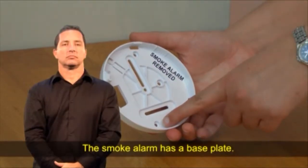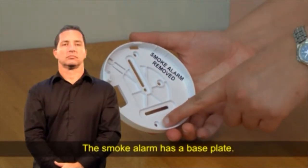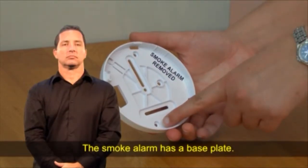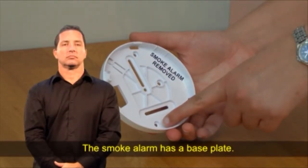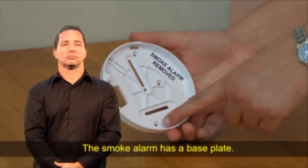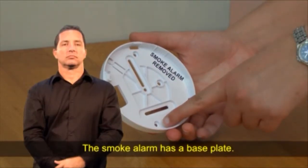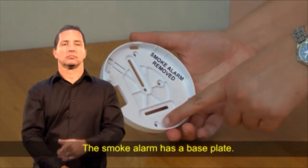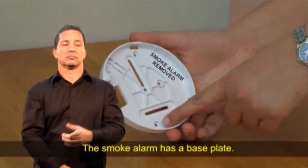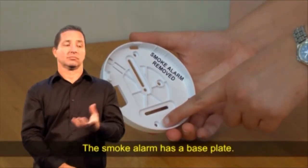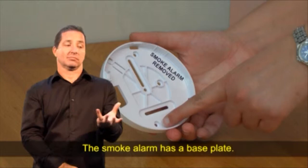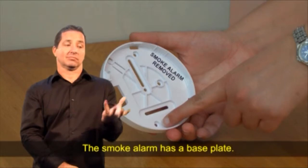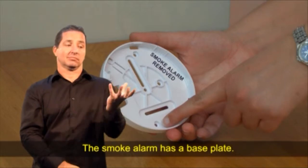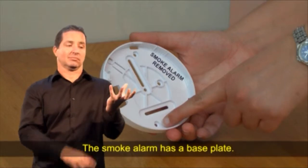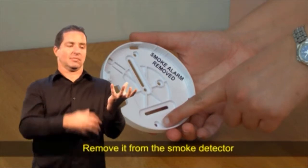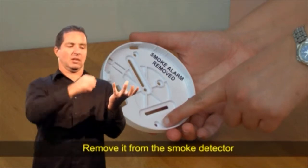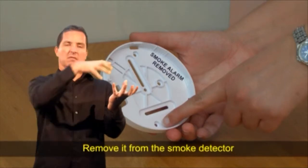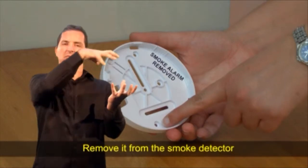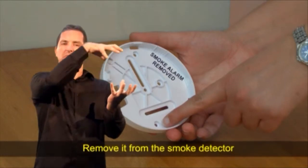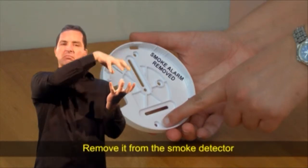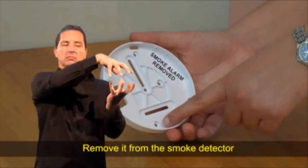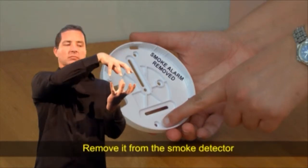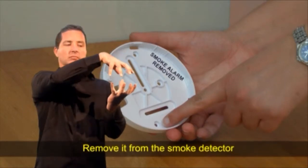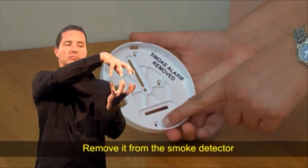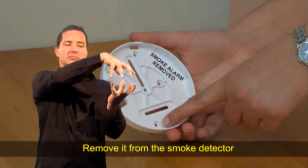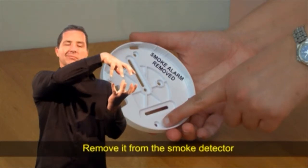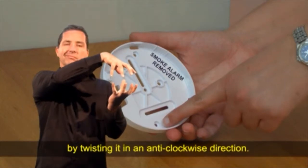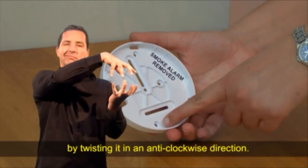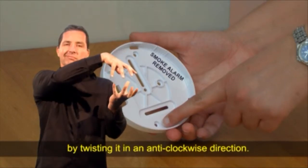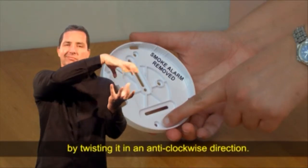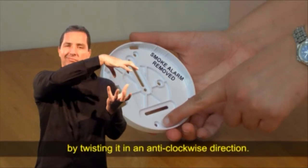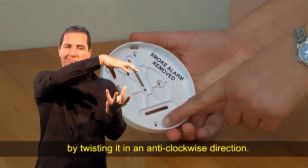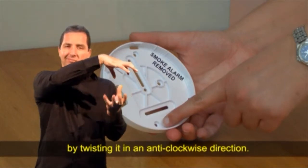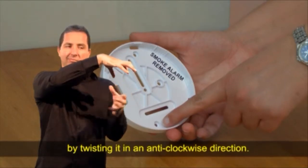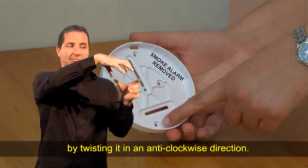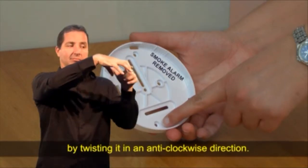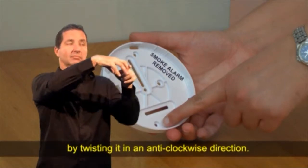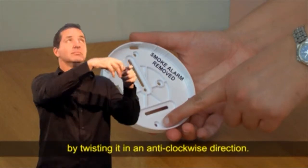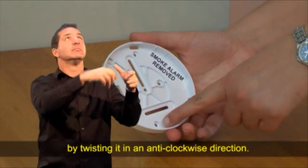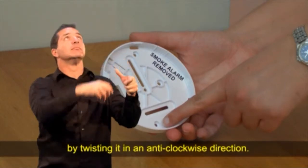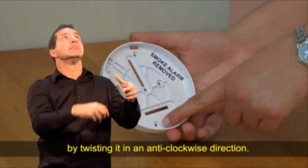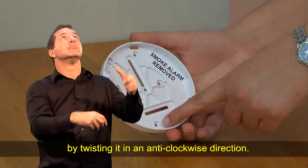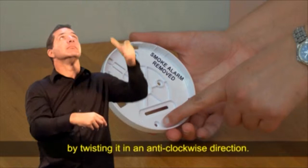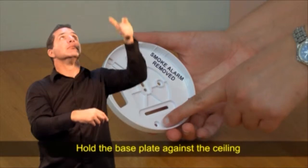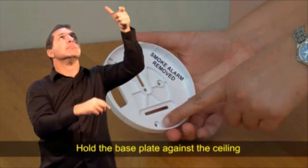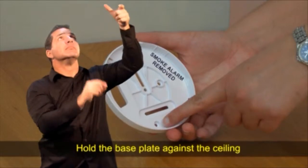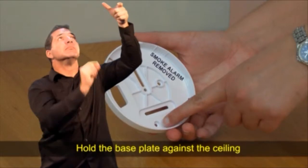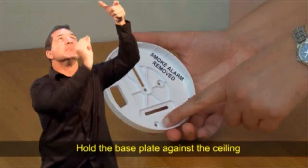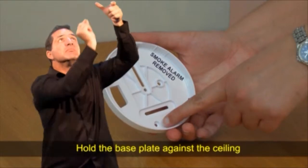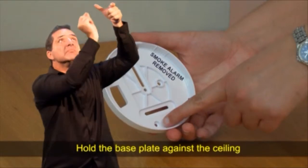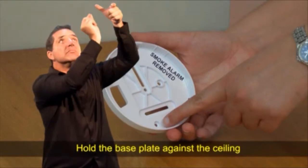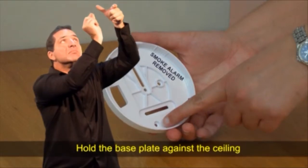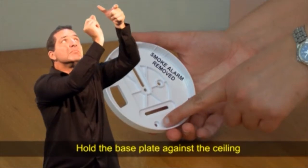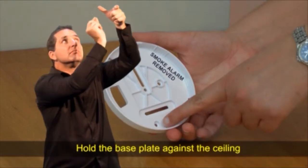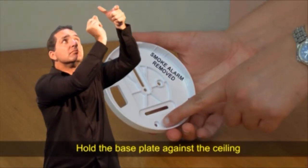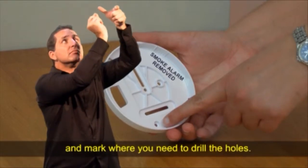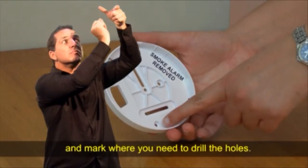The smoke alarm has a base plate. Remove it from the smoke detector by twisting it in an anti-clockwise direction. Hold the base